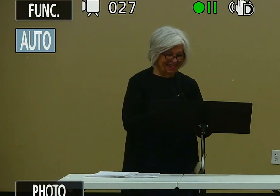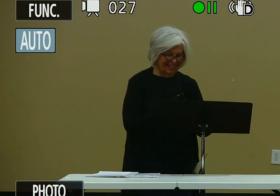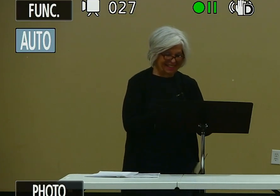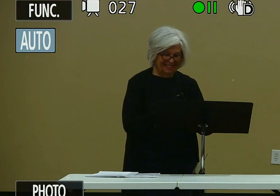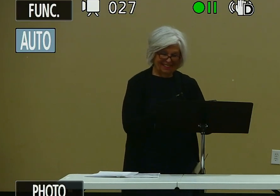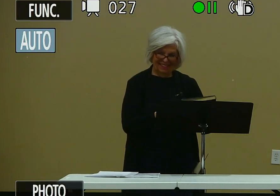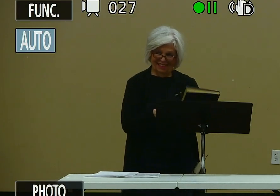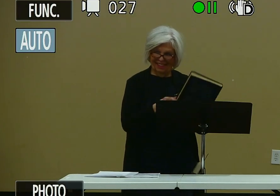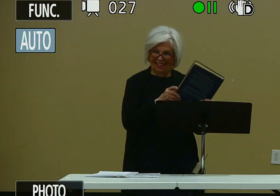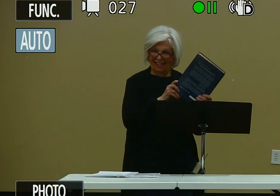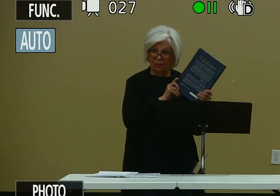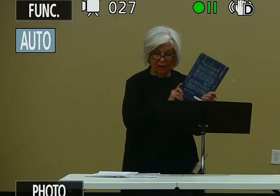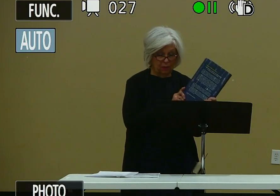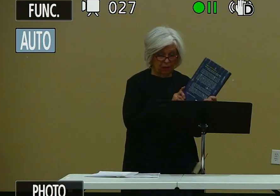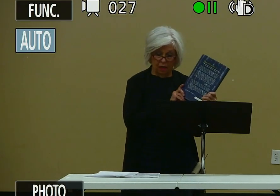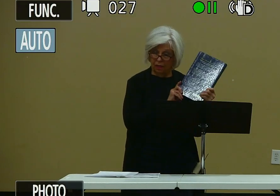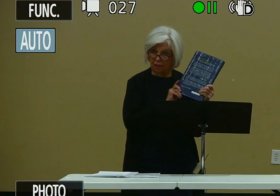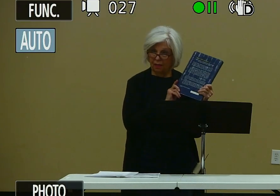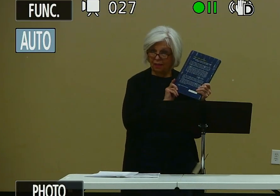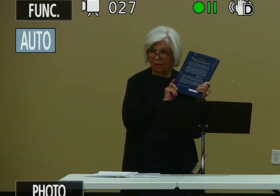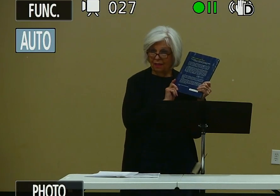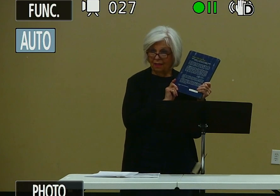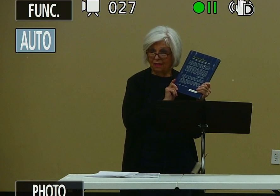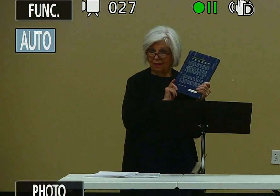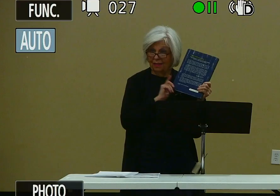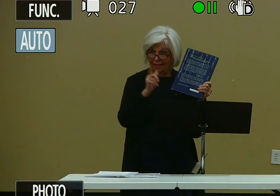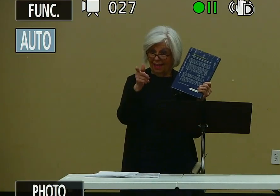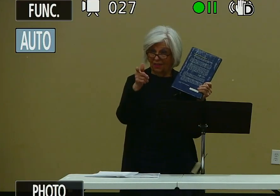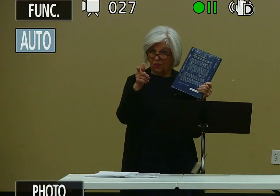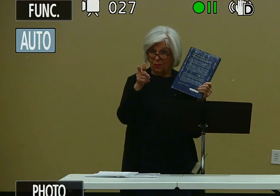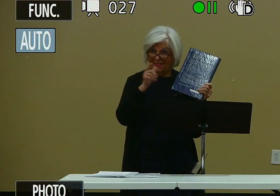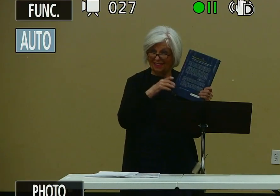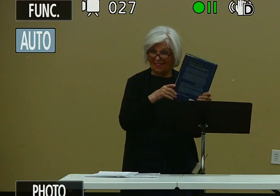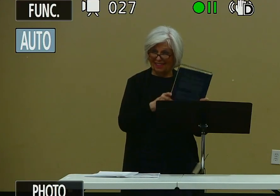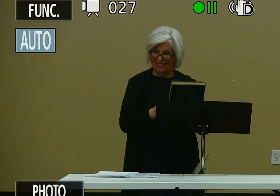Okay. Anybody want to ask a question? Yes, what?